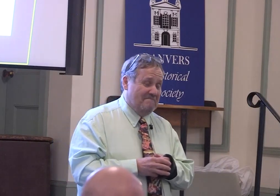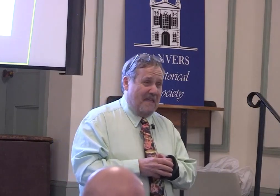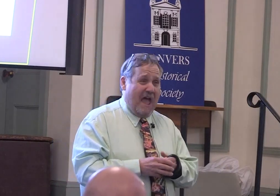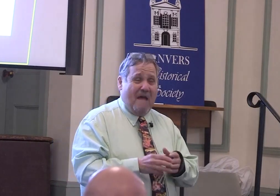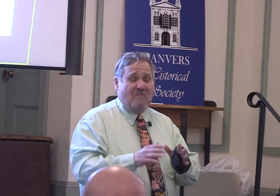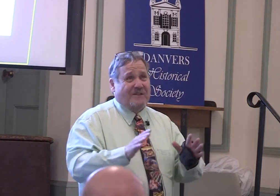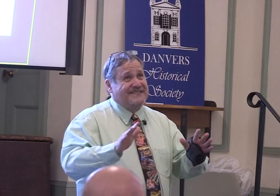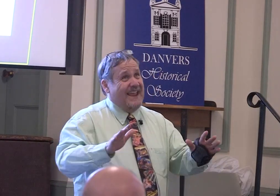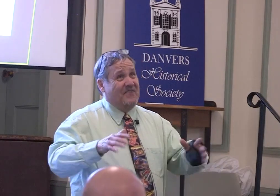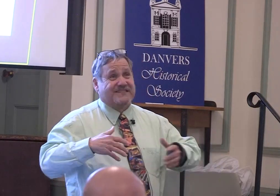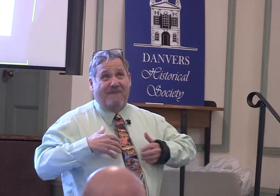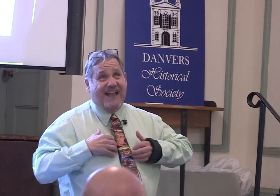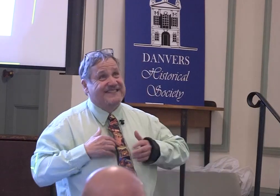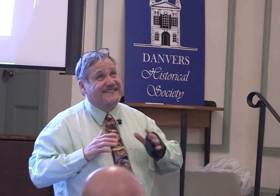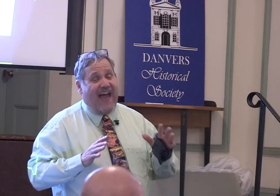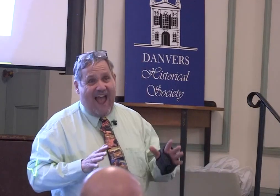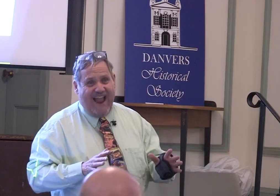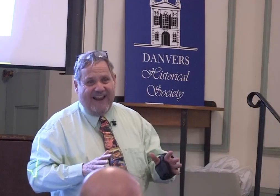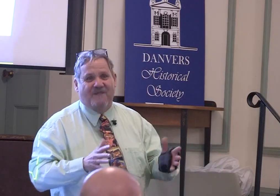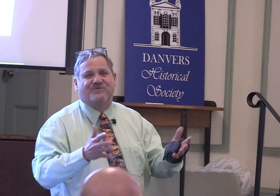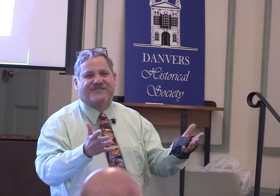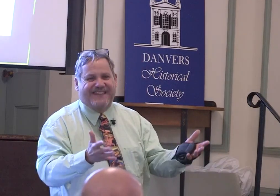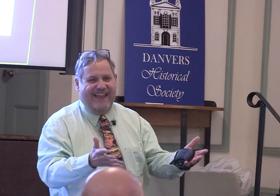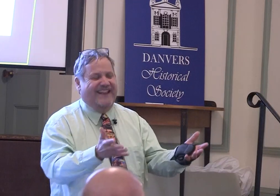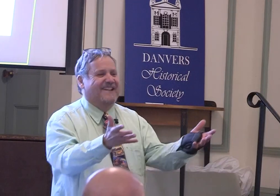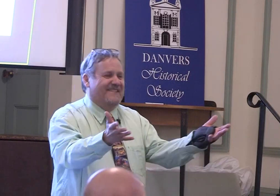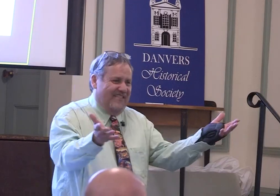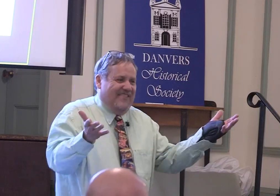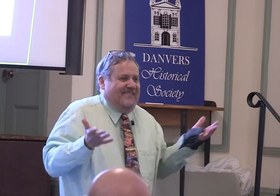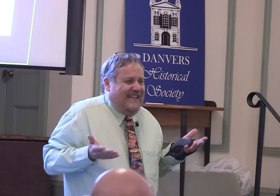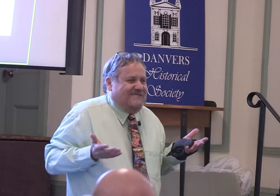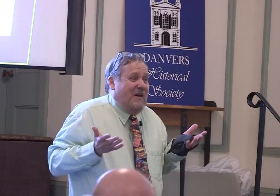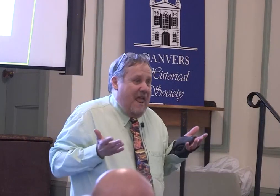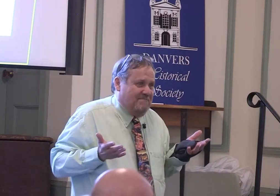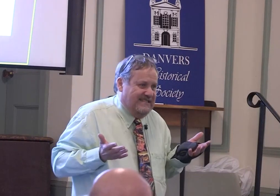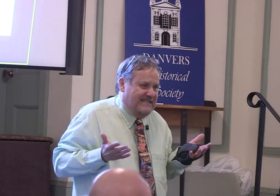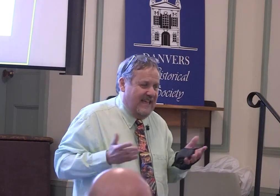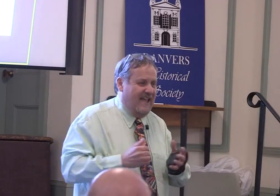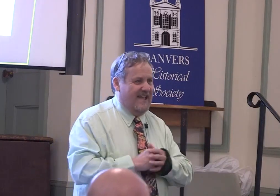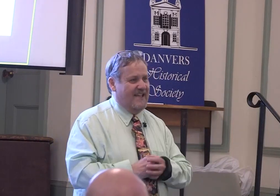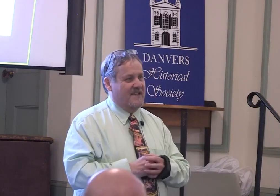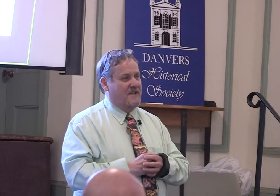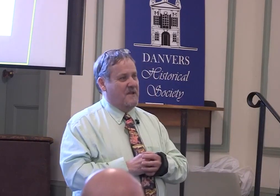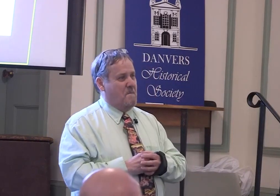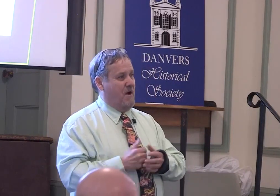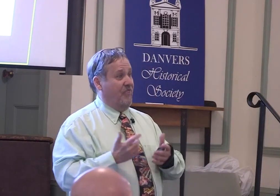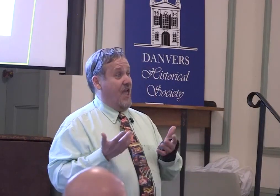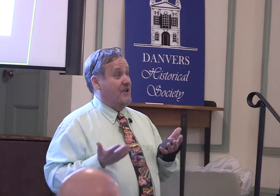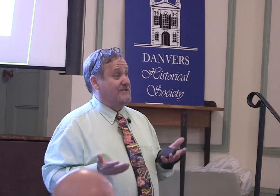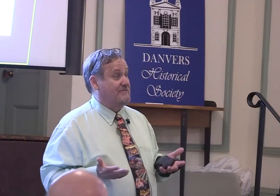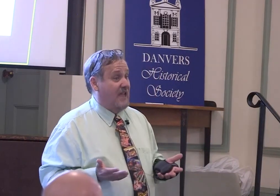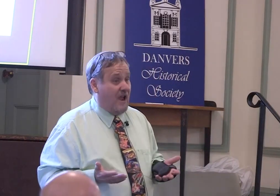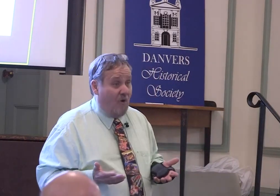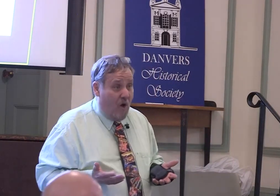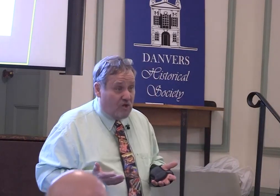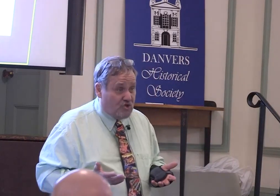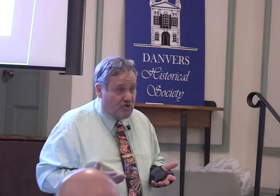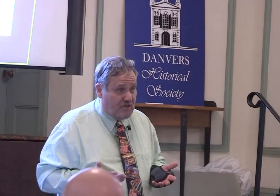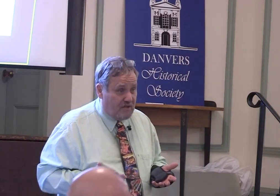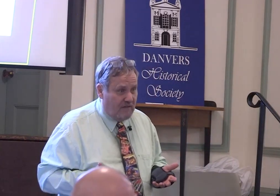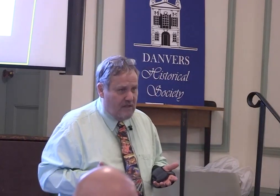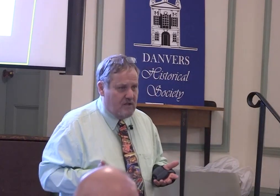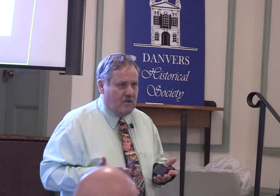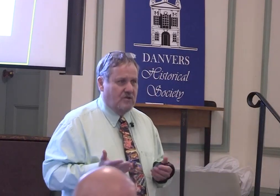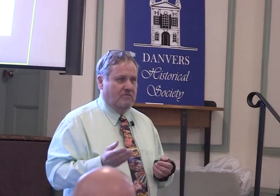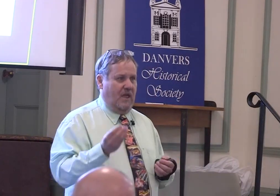I mean, I'm not saying that's by design, I'm just saying that's what happens. But thanks to